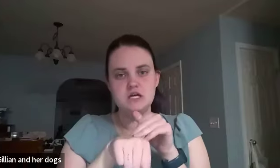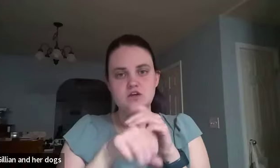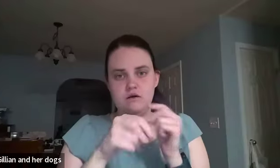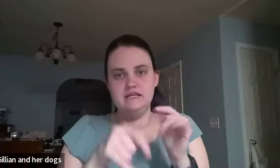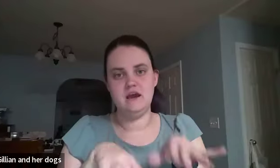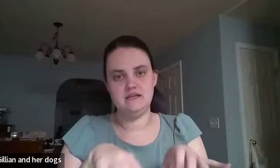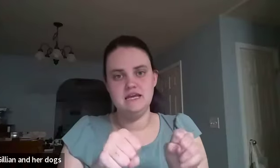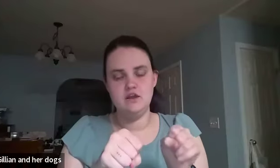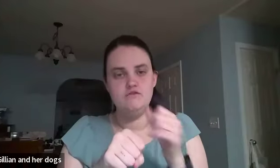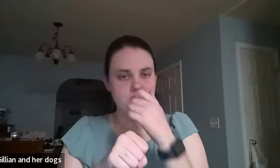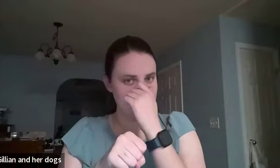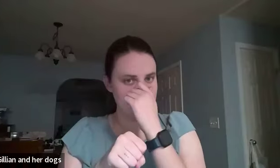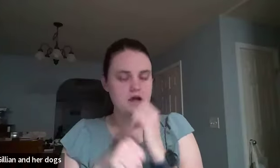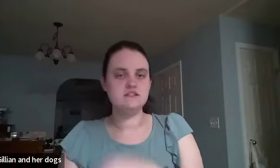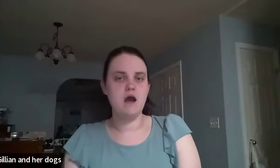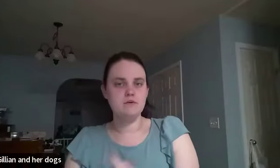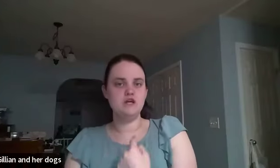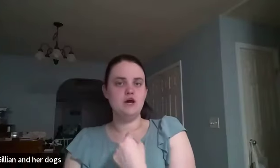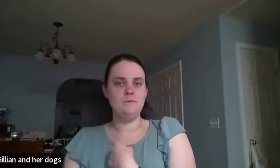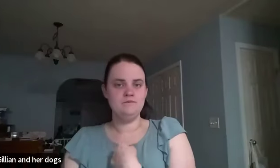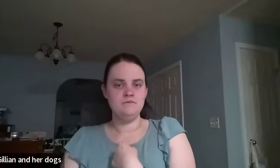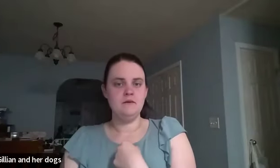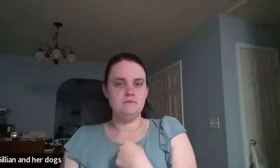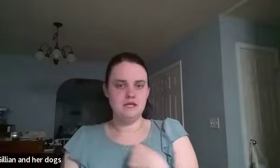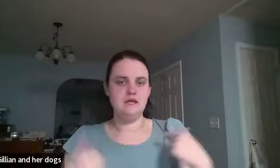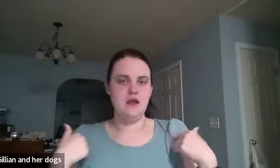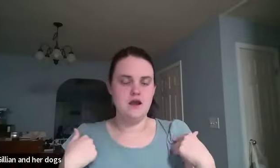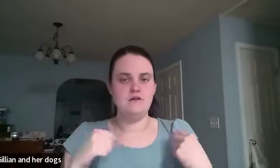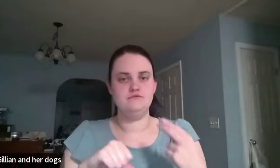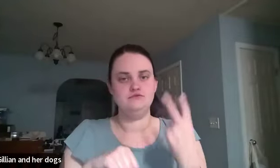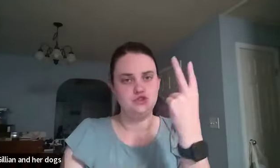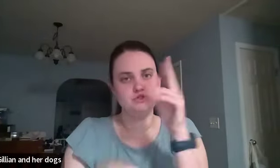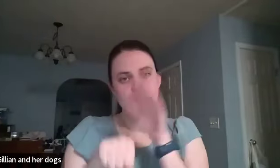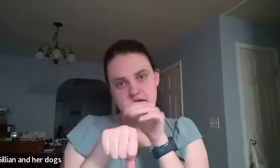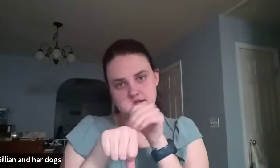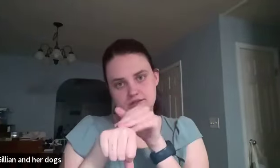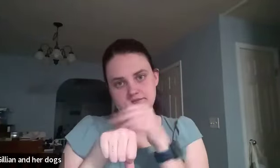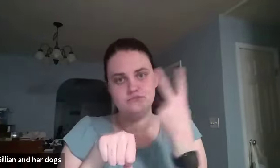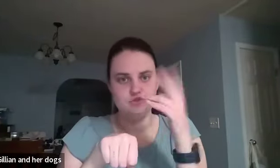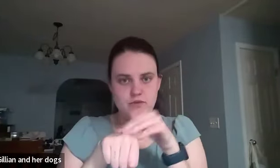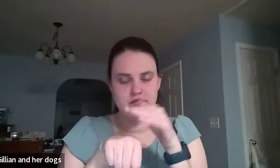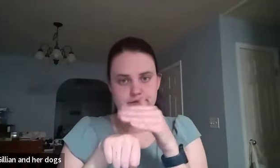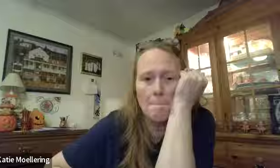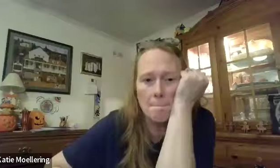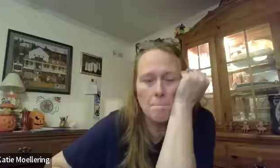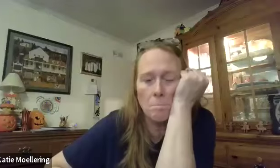does already kind of take over that spot. So I would go, okay, me have two pets, two pets. okay, And